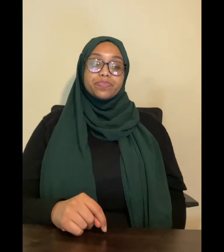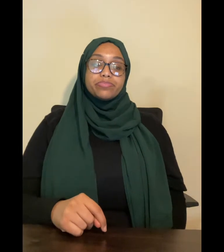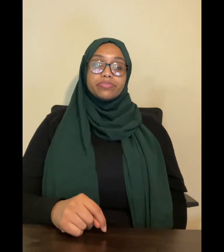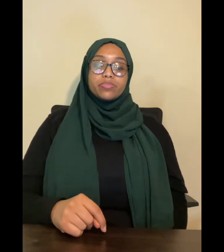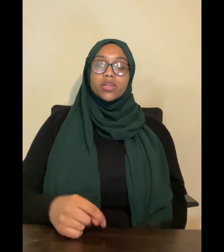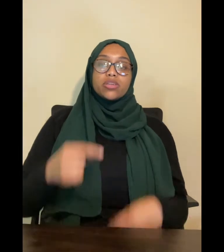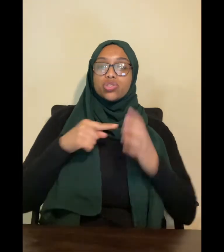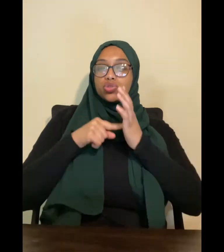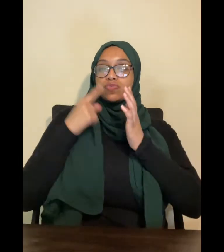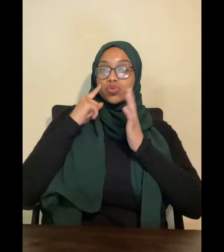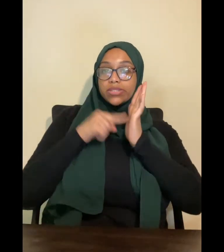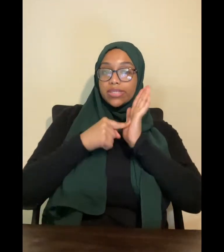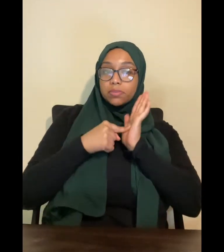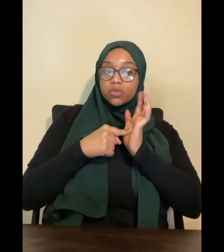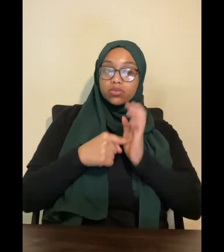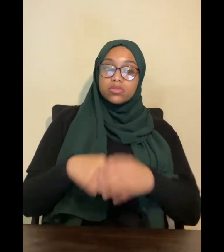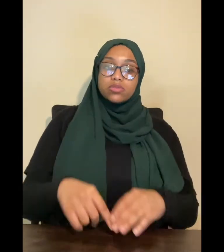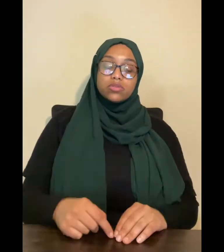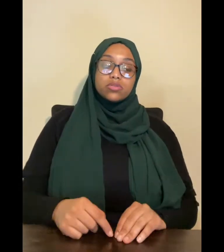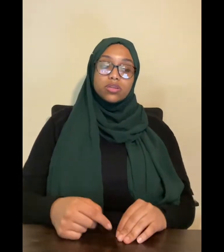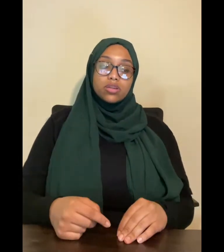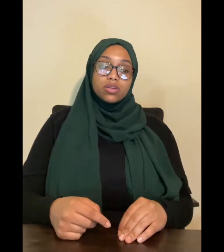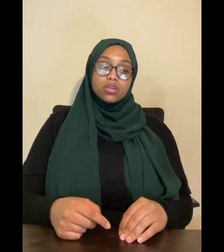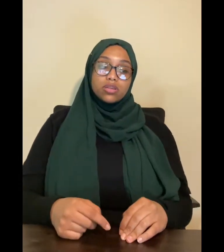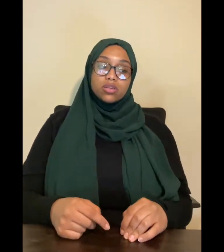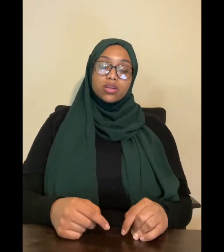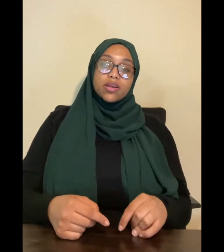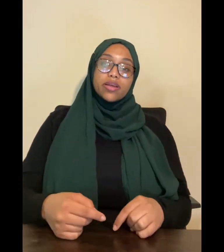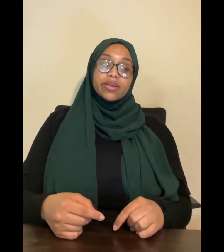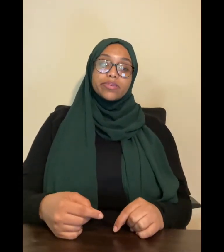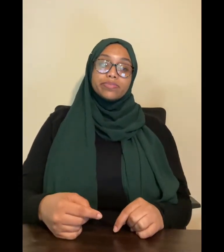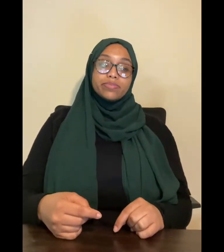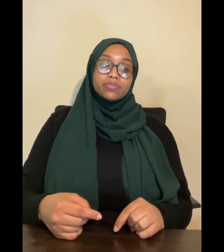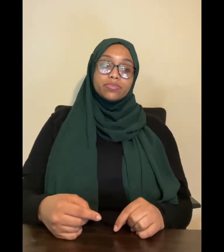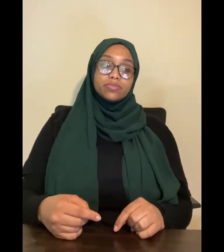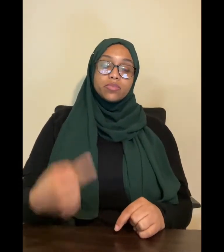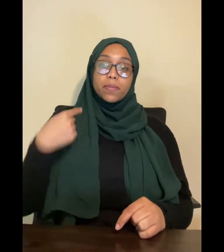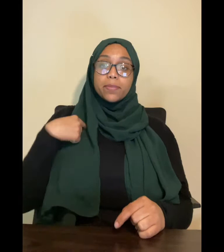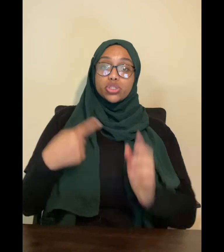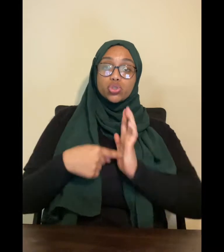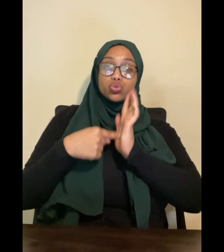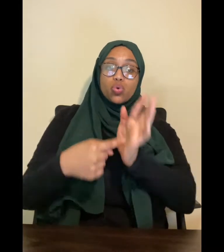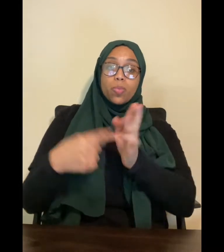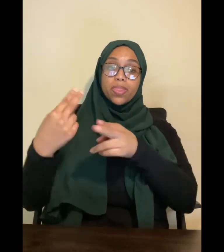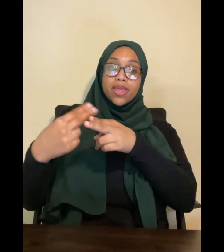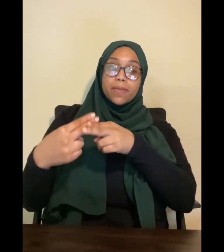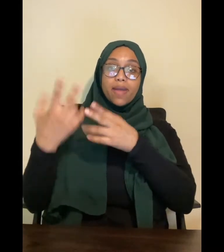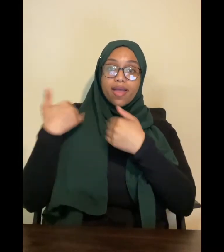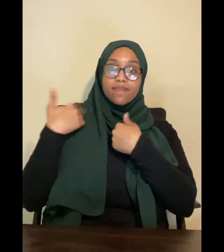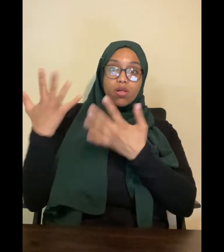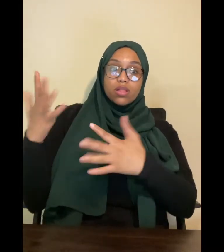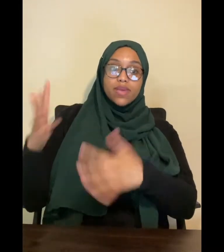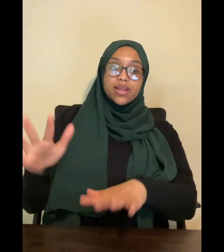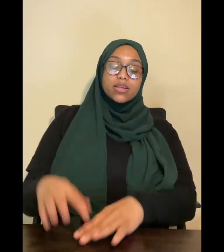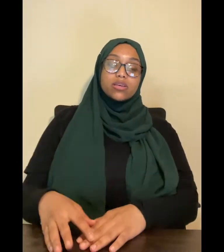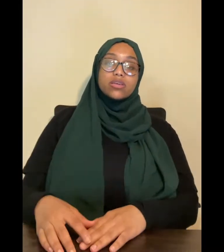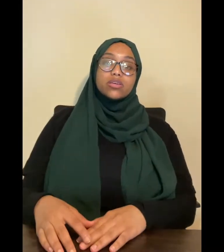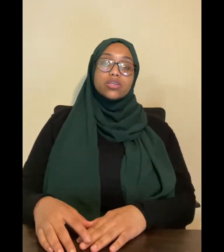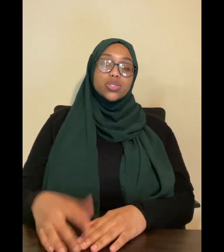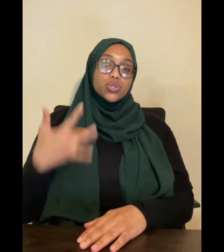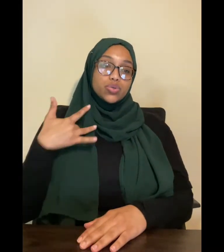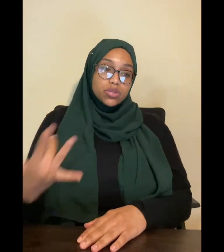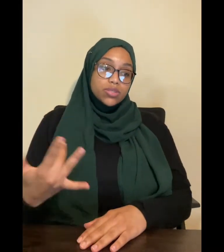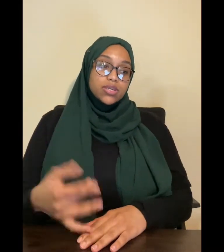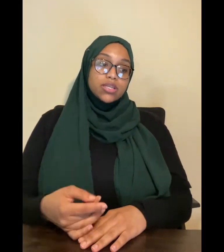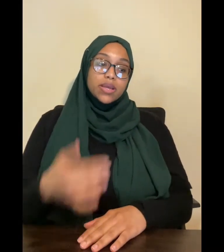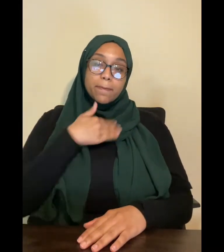on the bill. There's usually a title, for example, the Equality Act, which I've used already